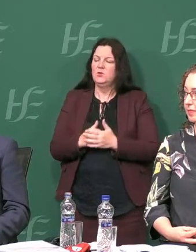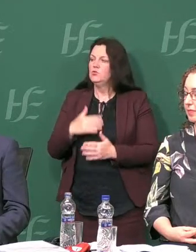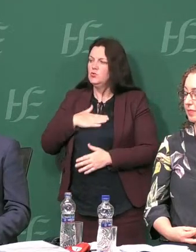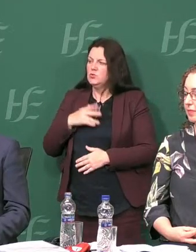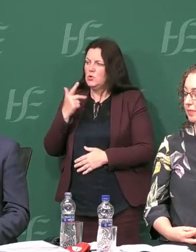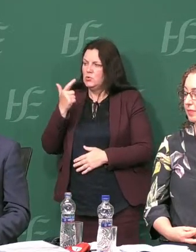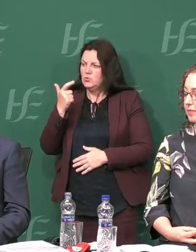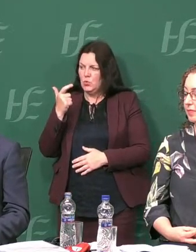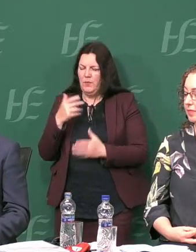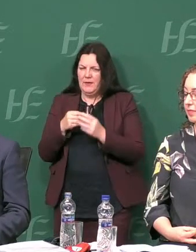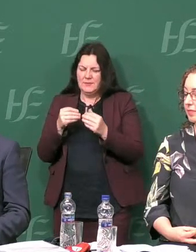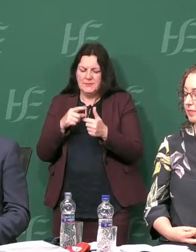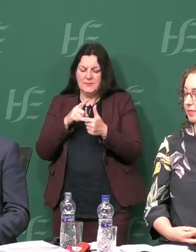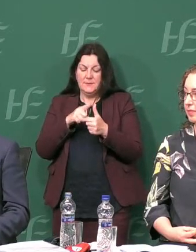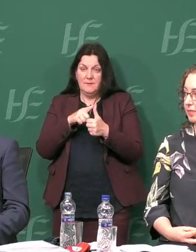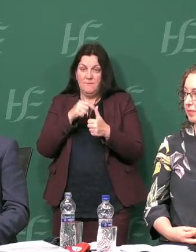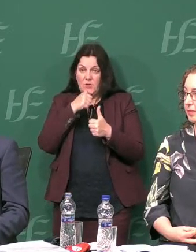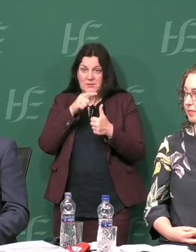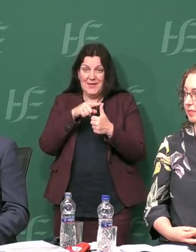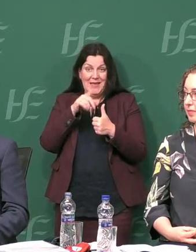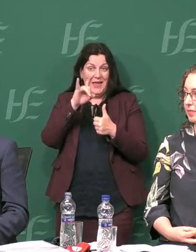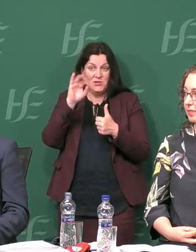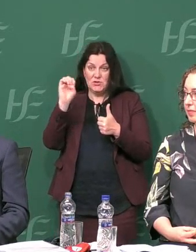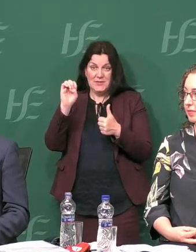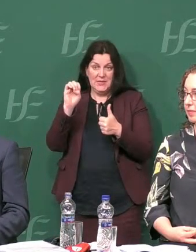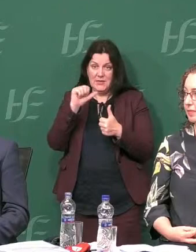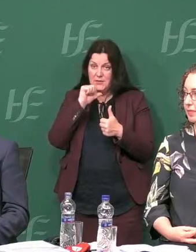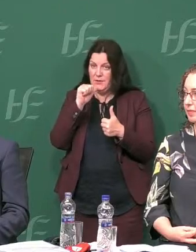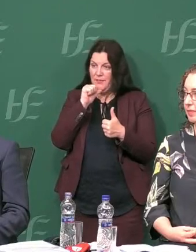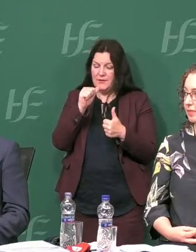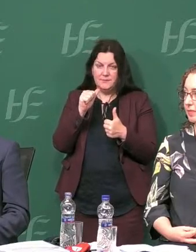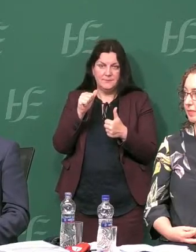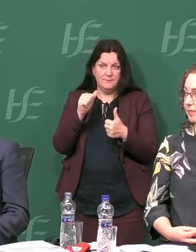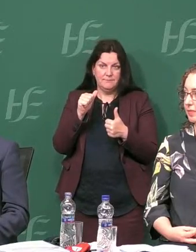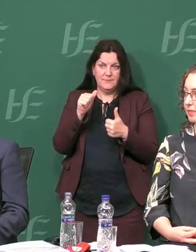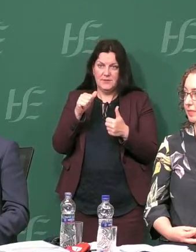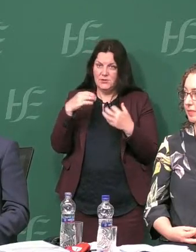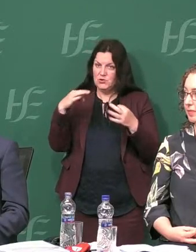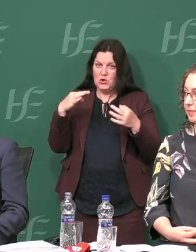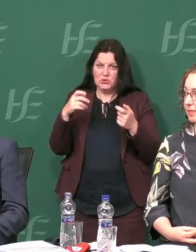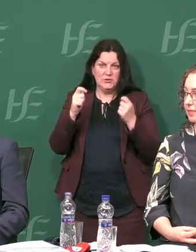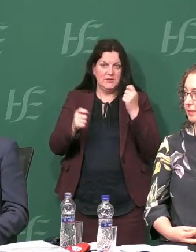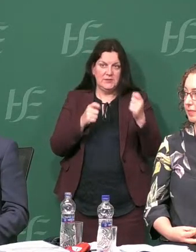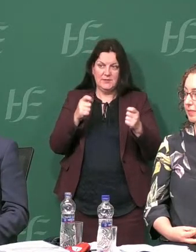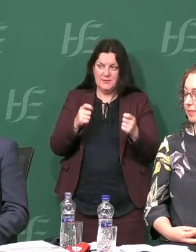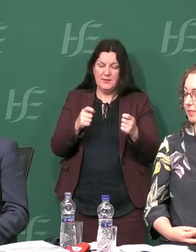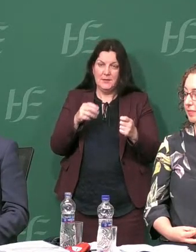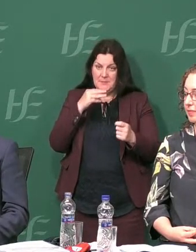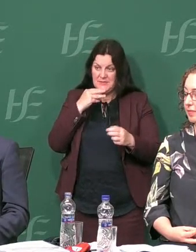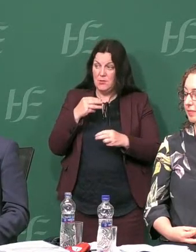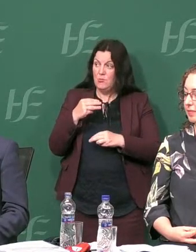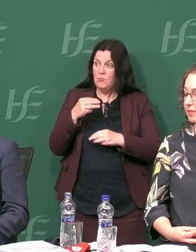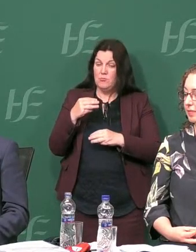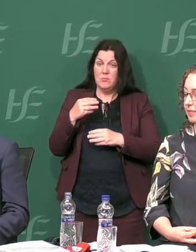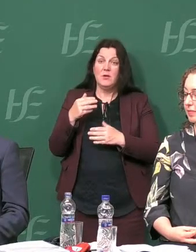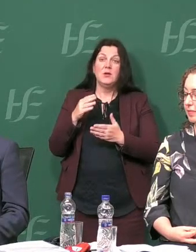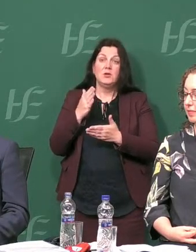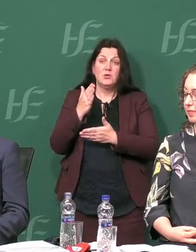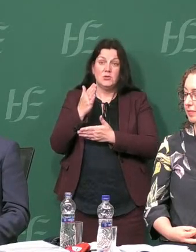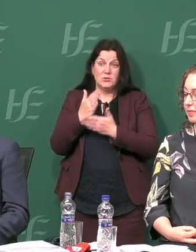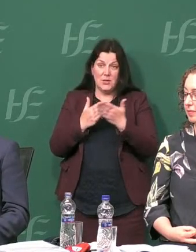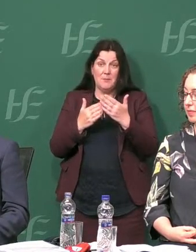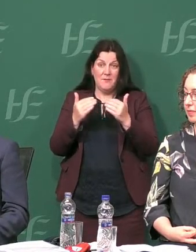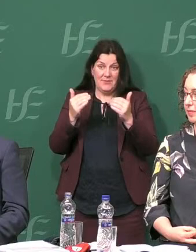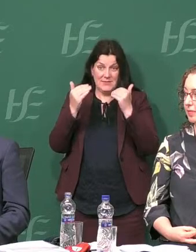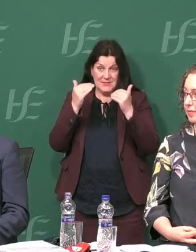two things. One, HSE are not administering the vaccine cert. We are processing submitting some of the